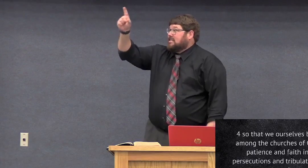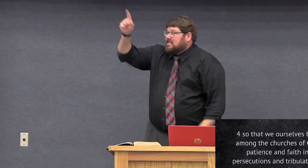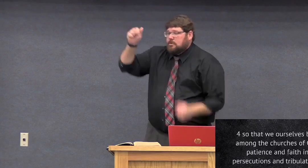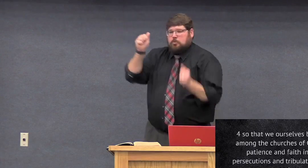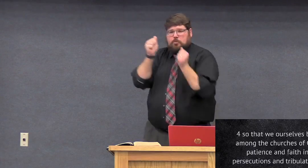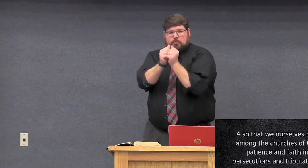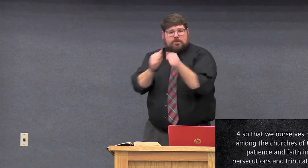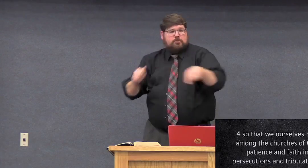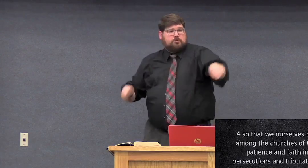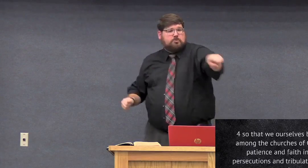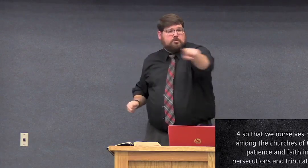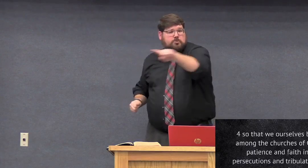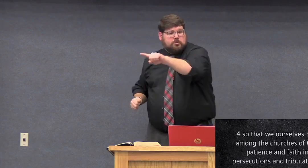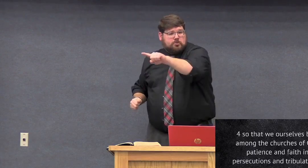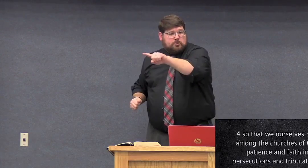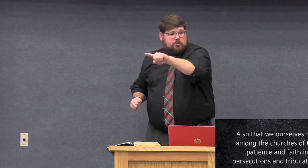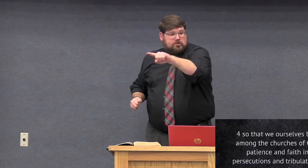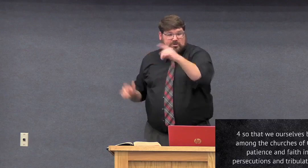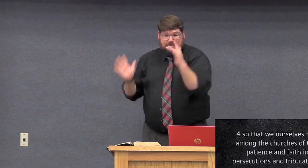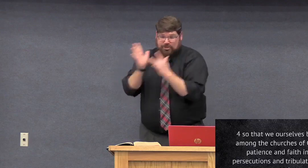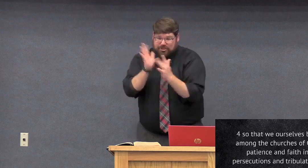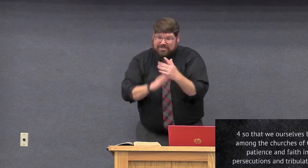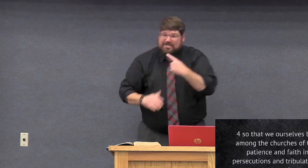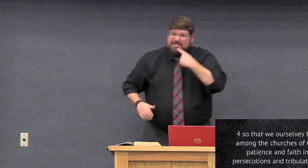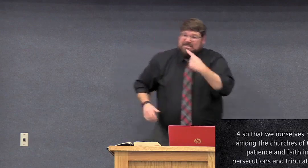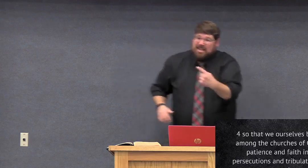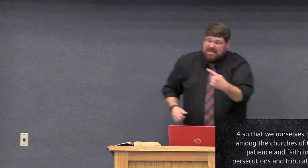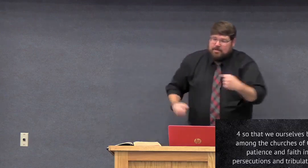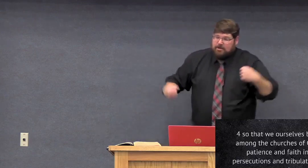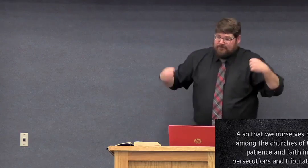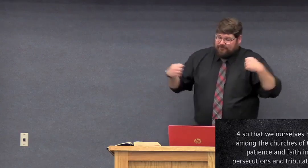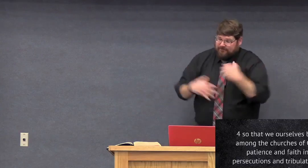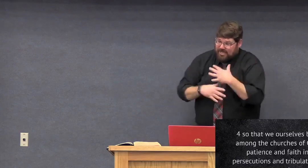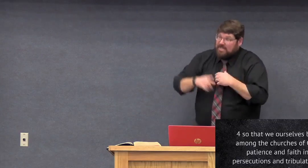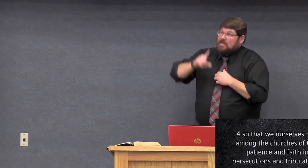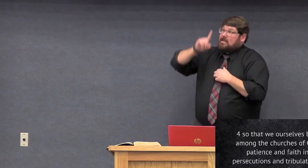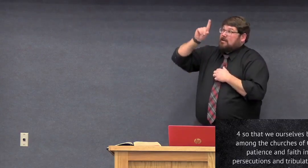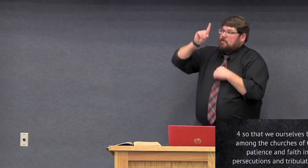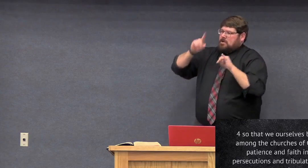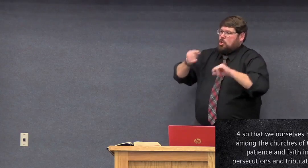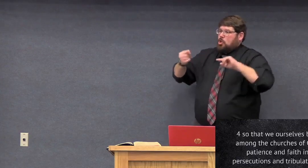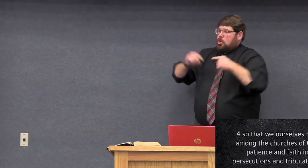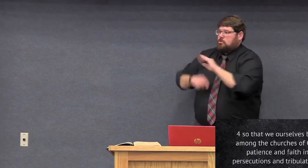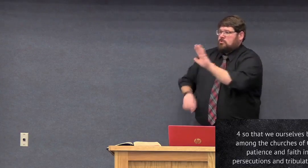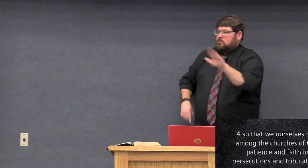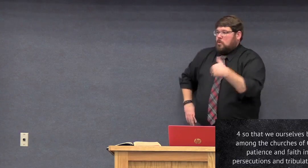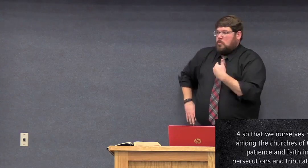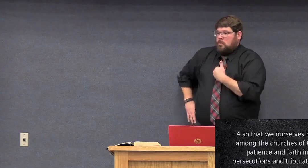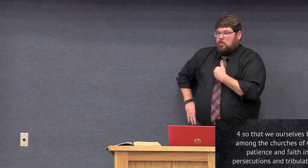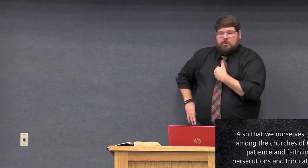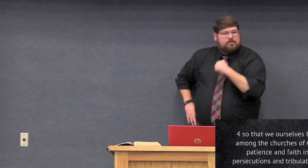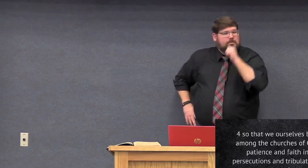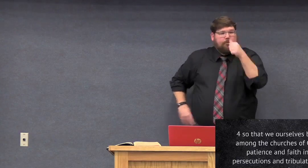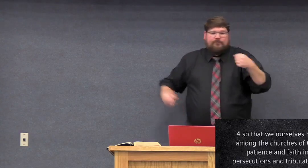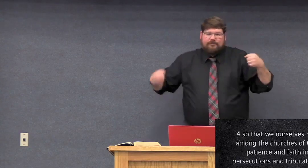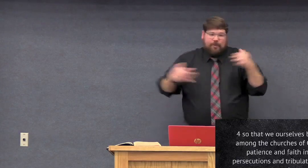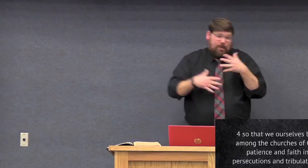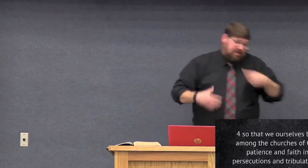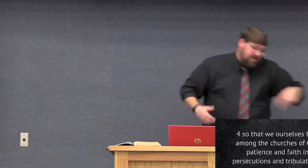faith, trust the Lord. He is with you. Jesus said, be afraid of him who can hurt